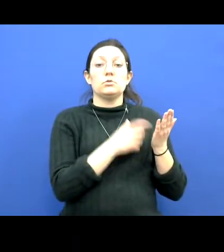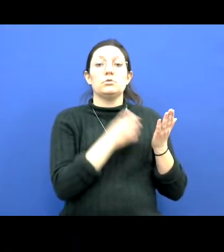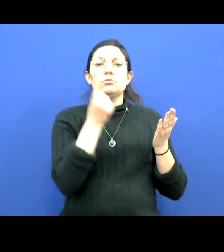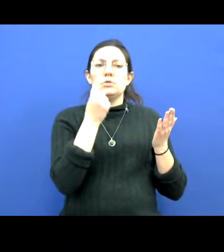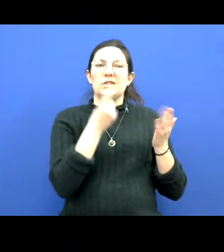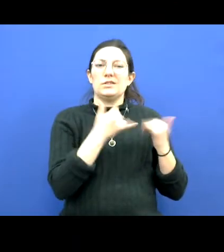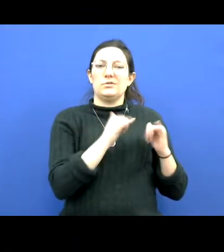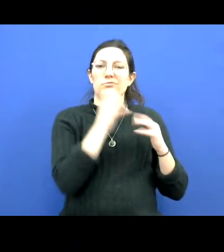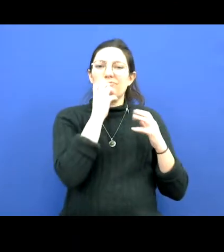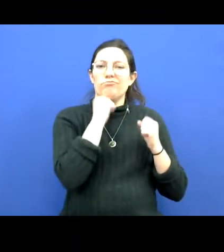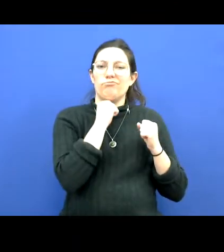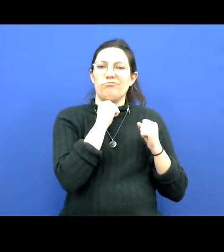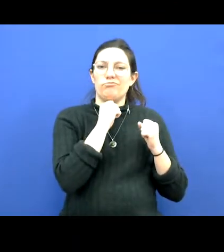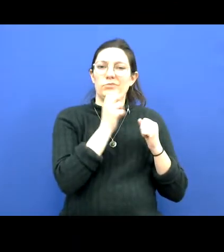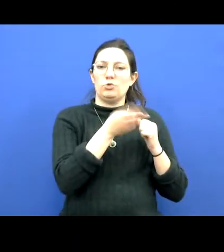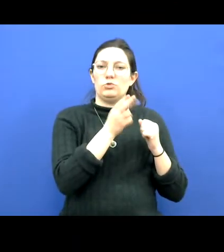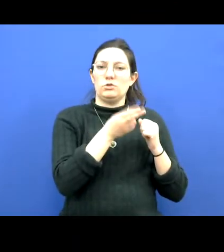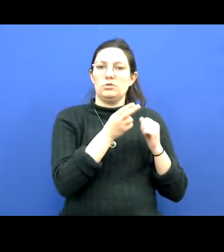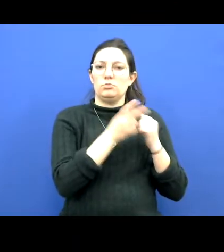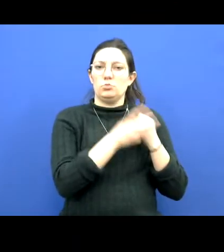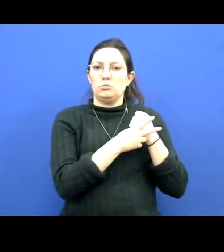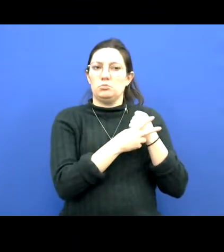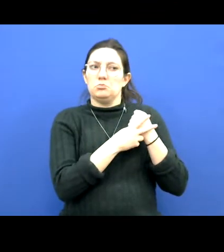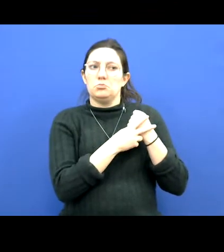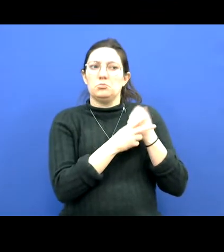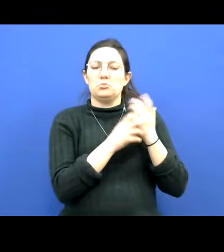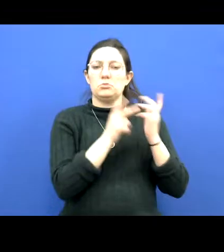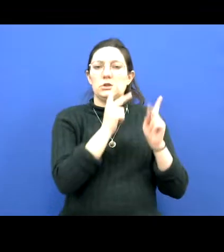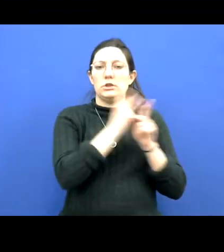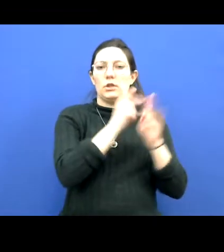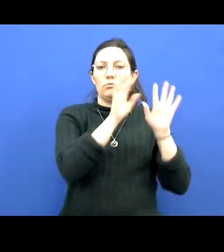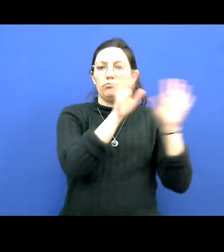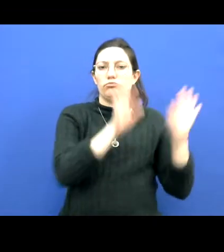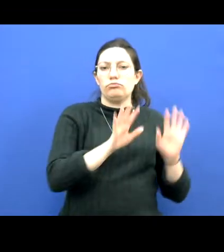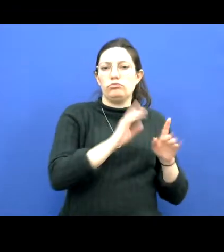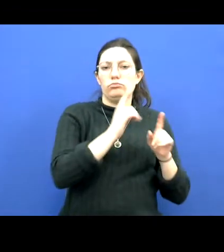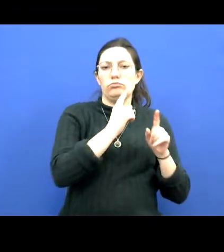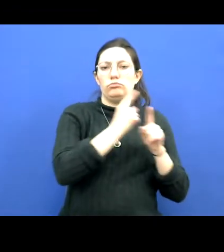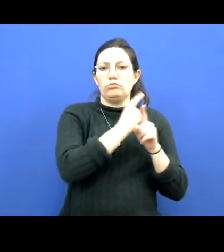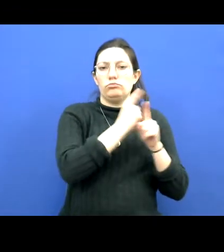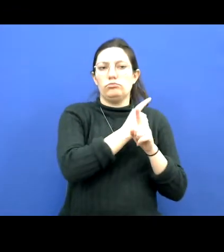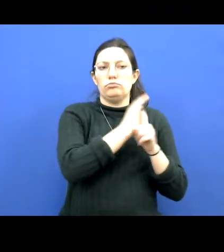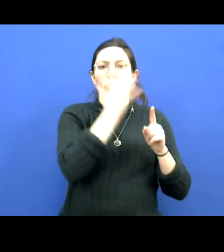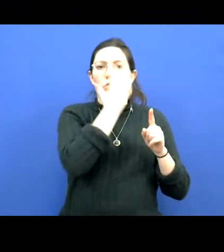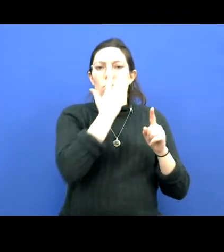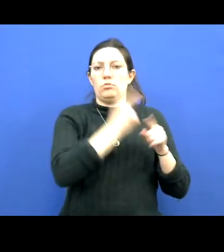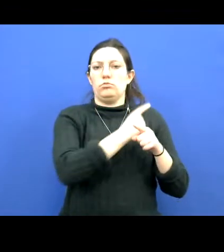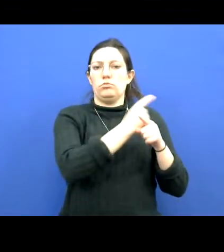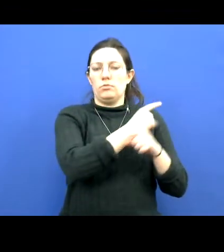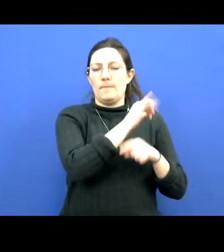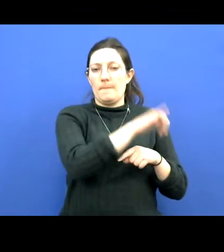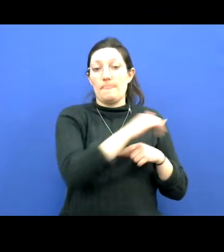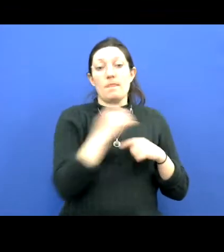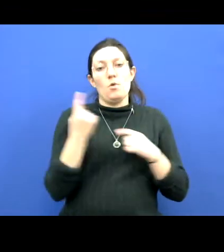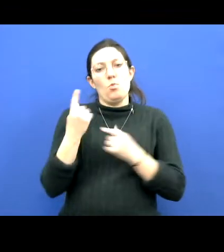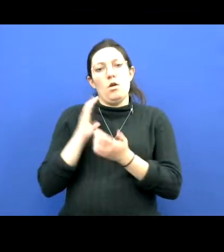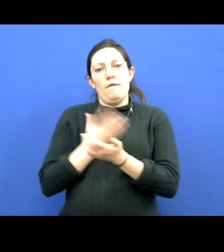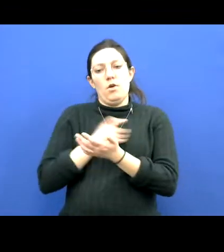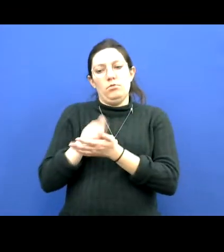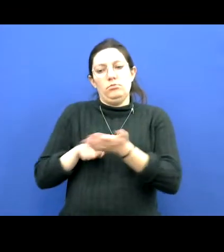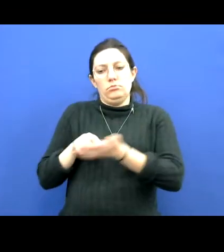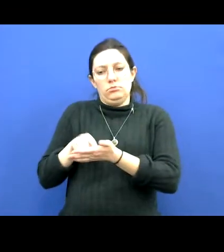nature of the property. So that's one of the changes that you'll see in this law, is that we are looking to reduce